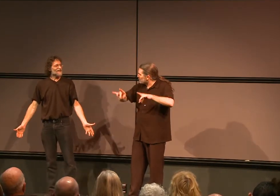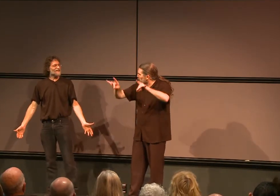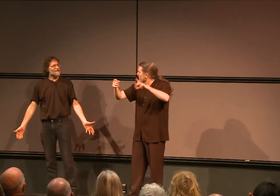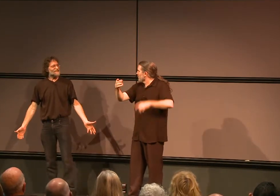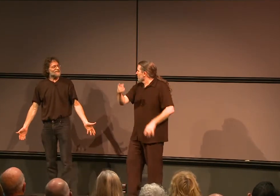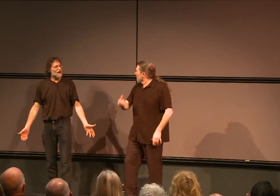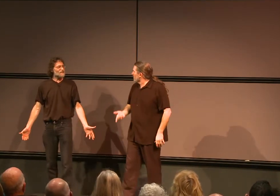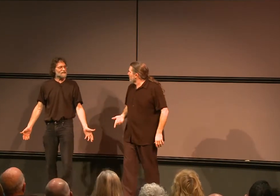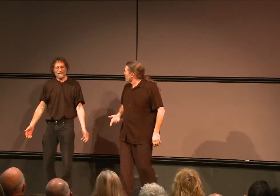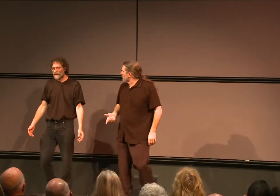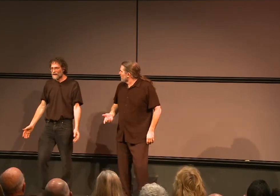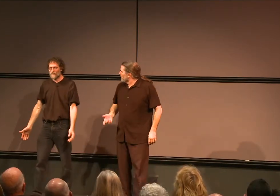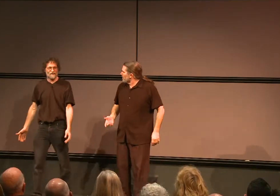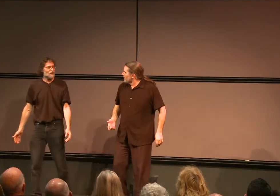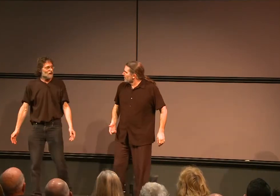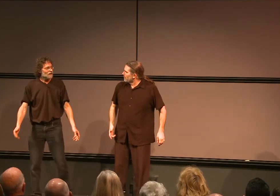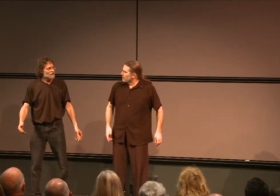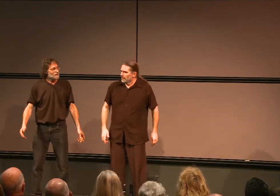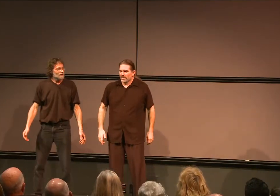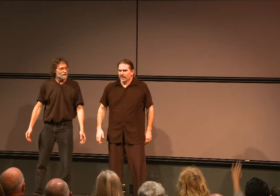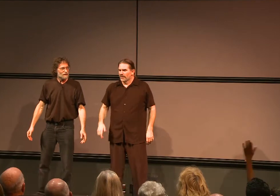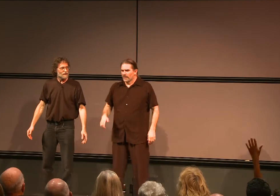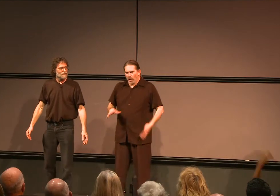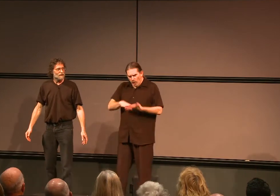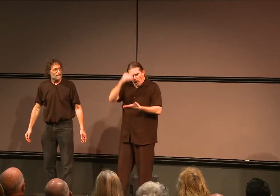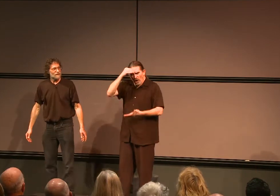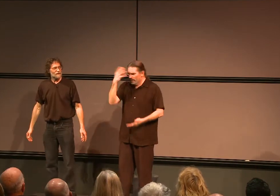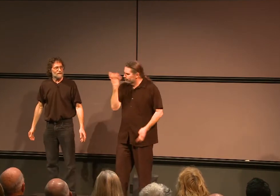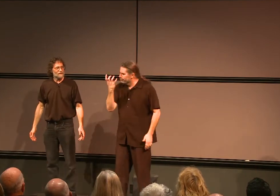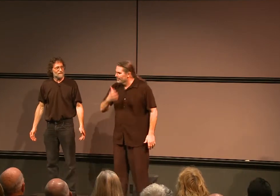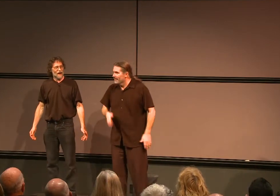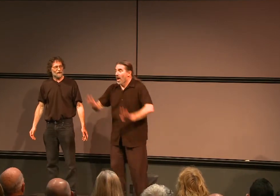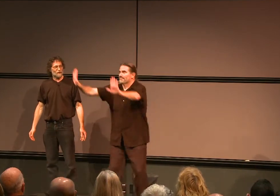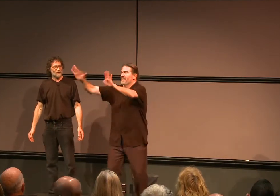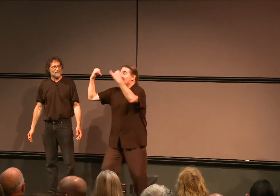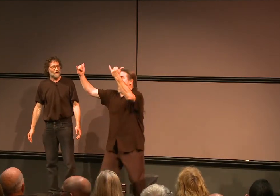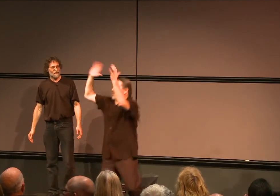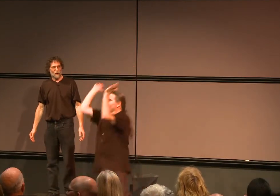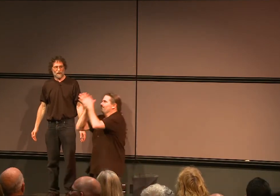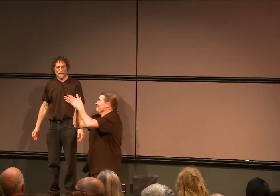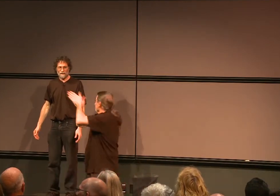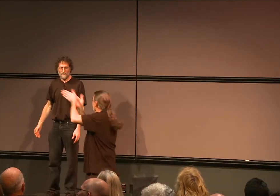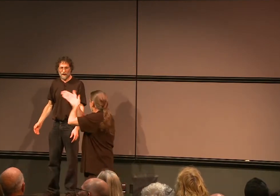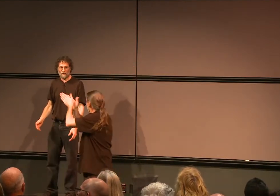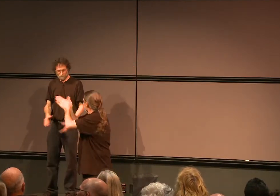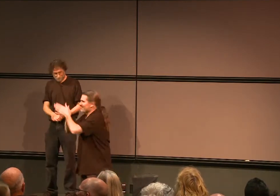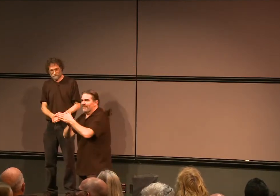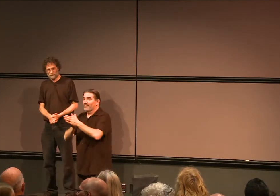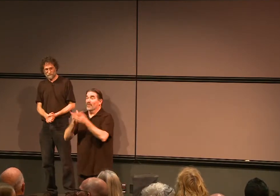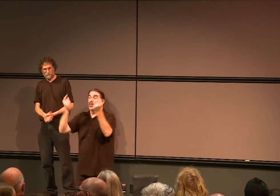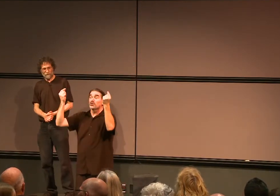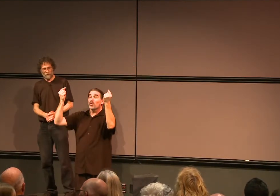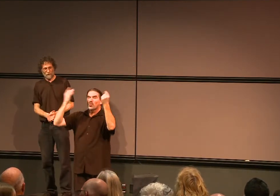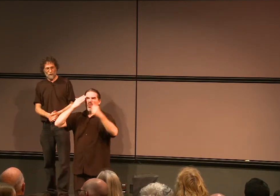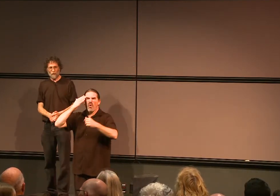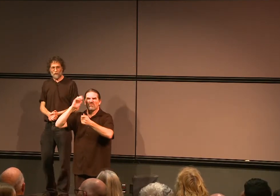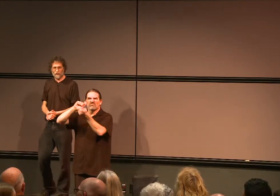The stars need language here. We've got to learn something. Okay, now, what we're going to